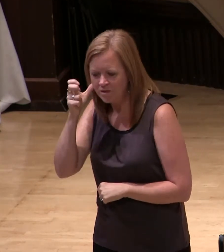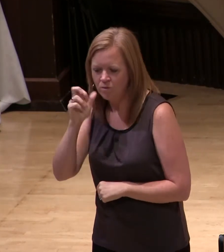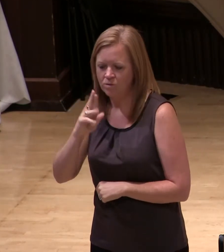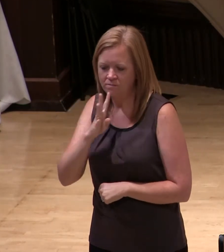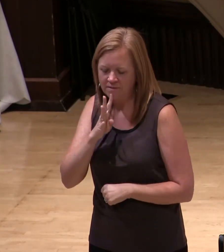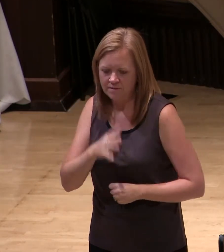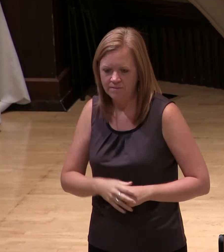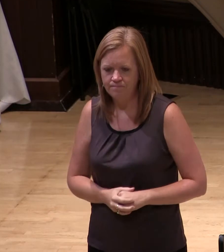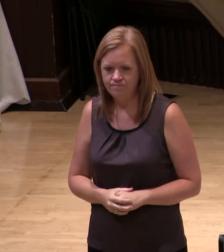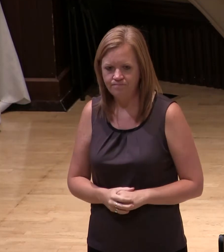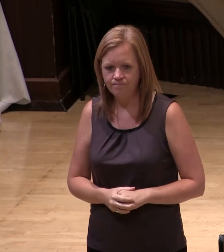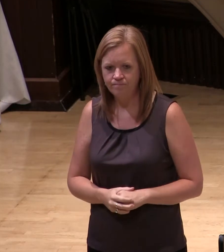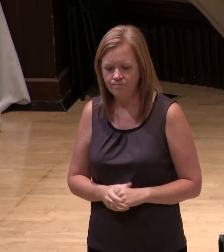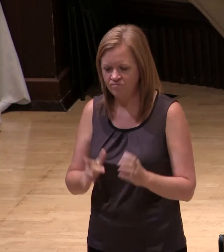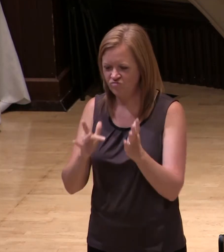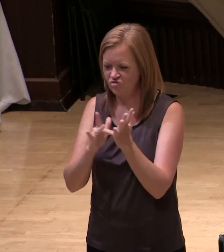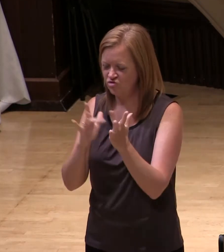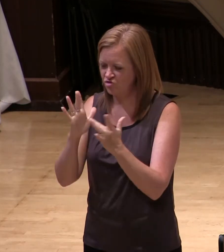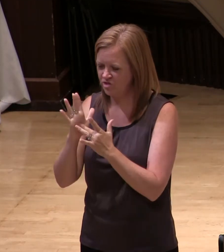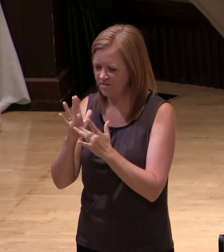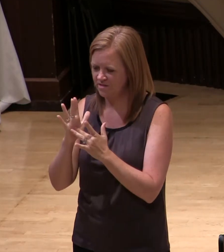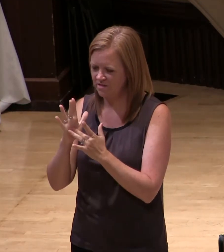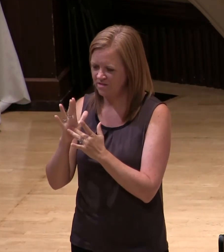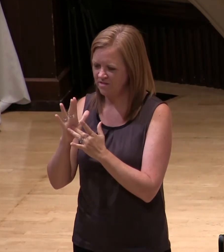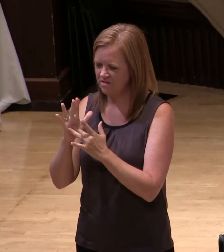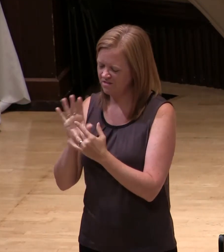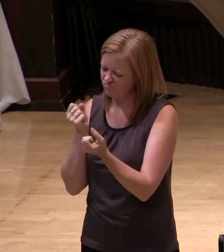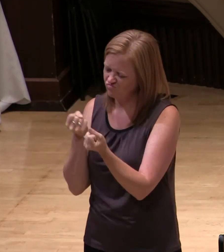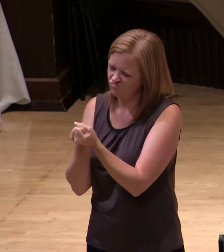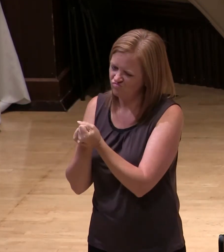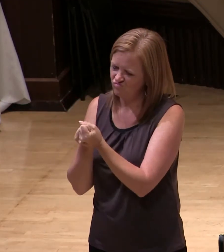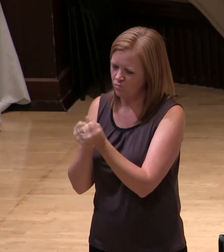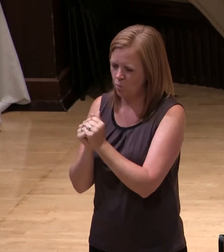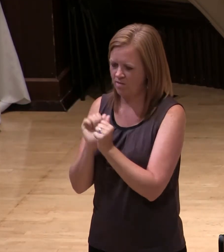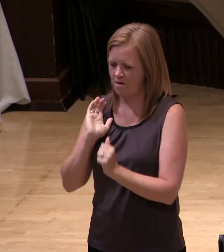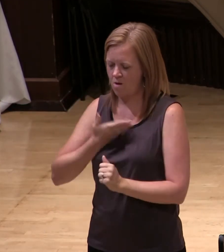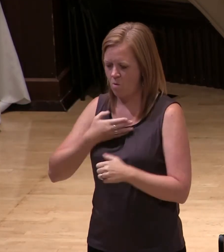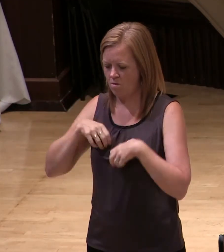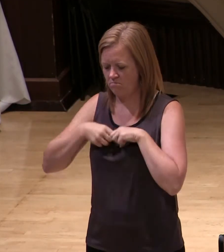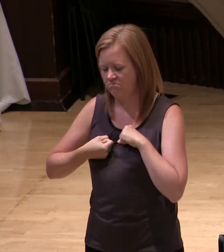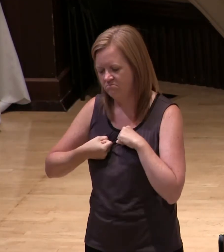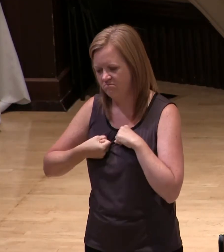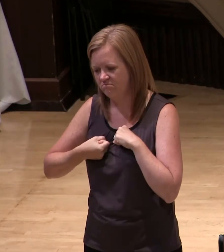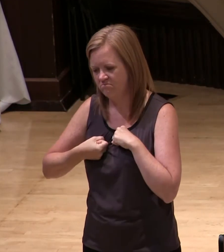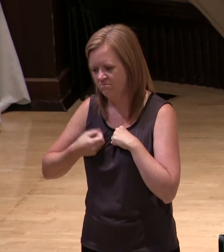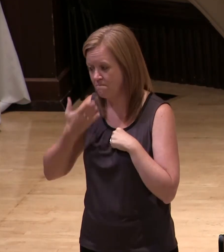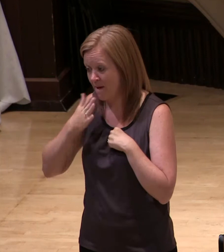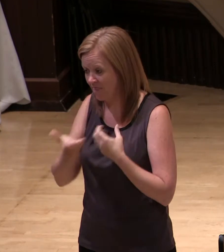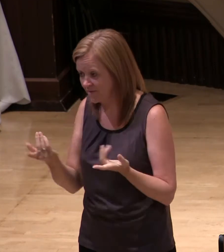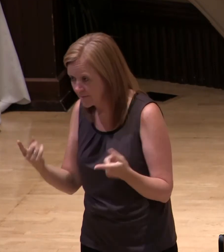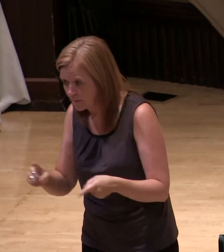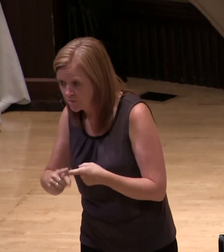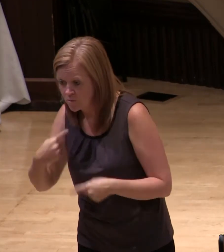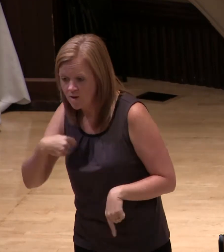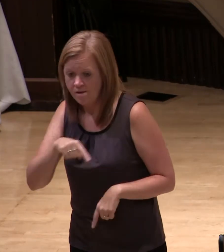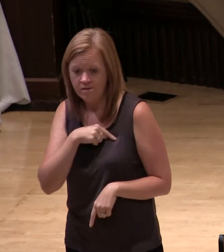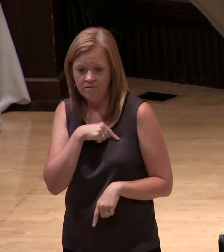speak. Jesus is in solidarity with our broken hearts. When our hearts are broken, when bad things happen to